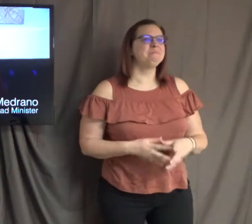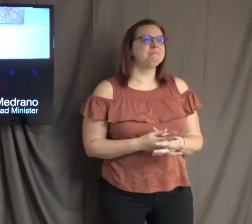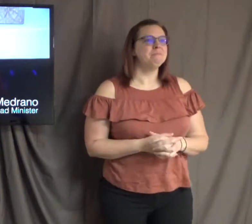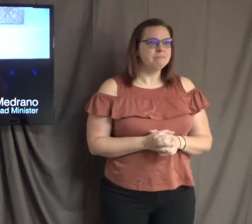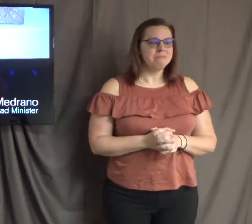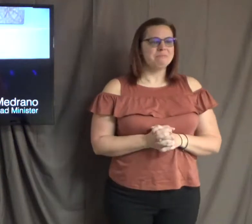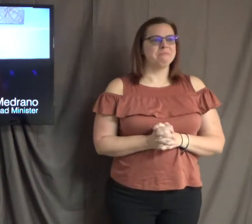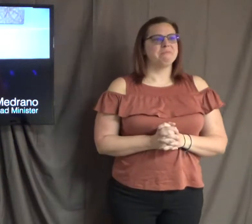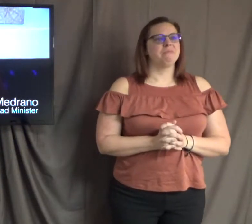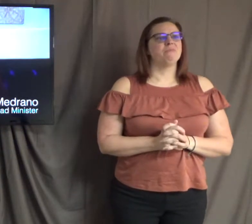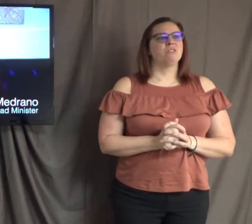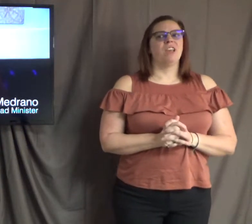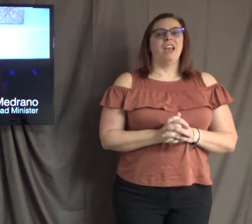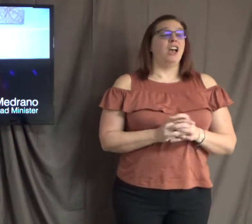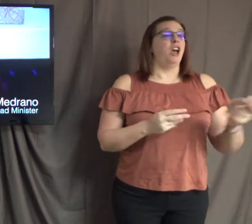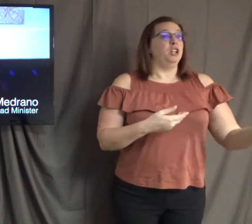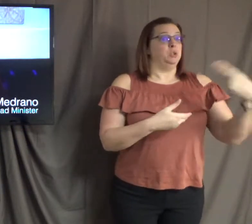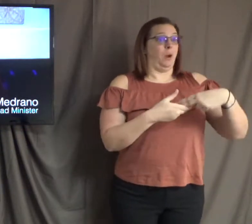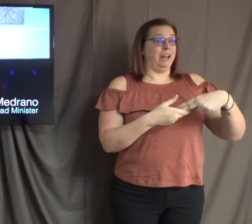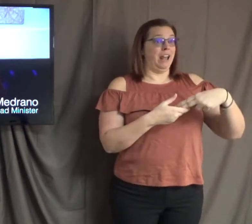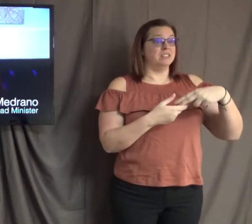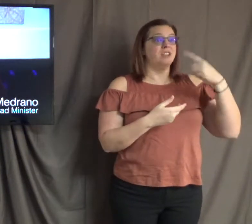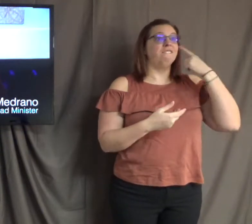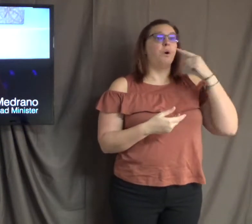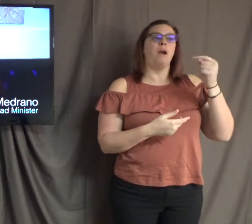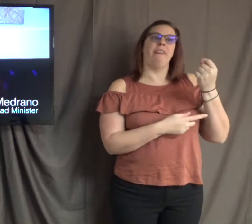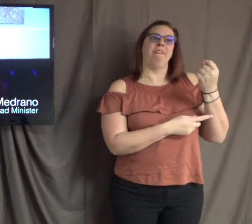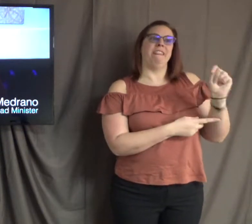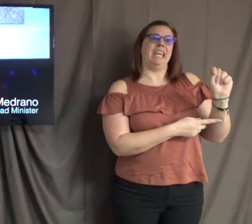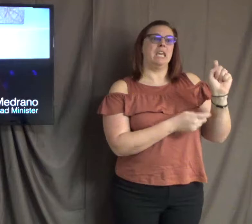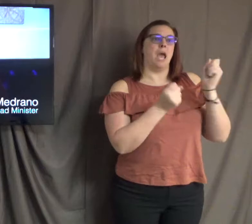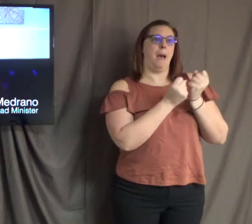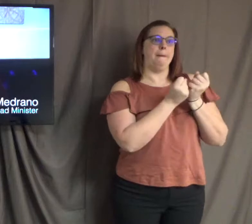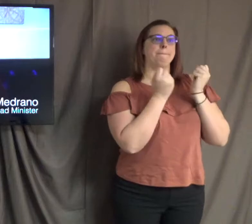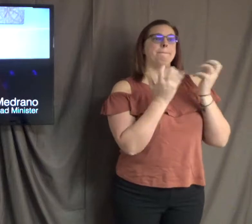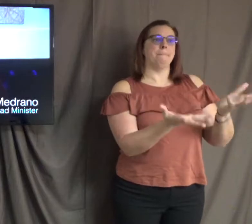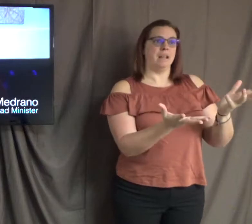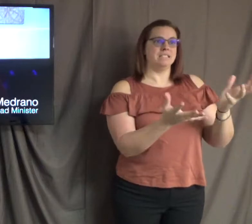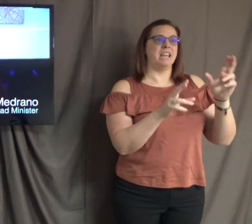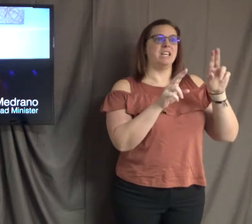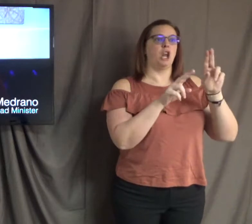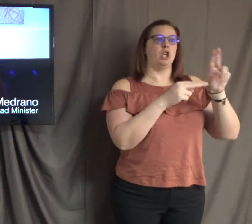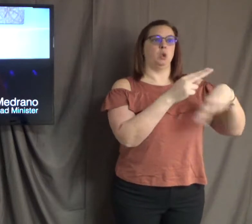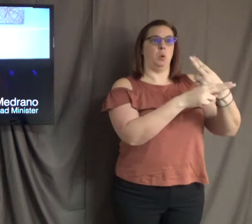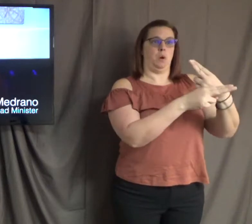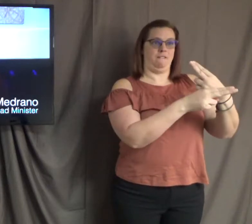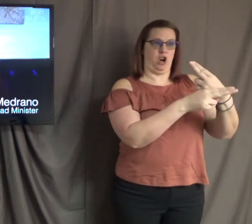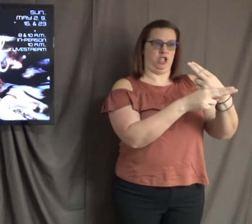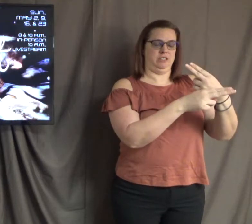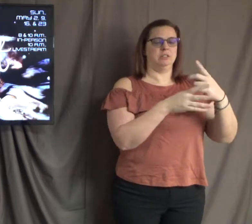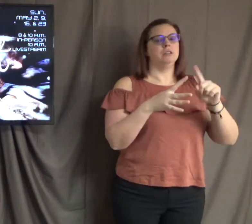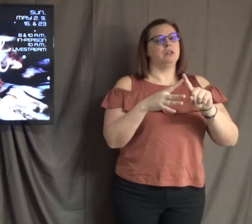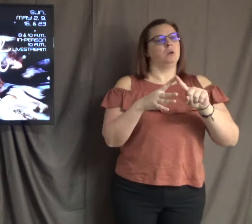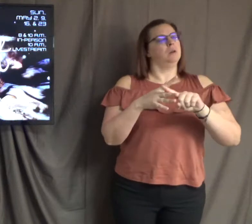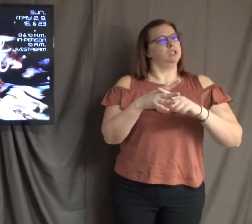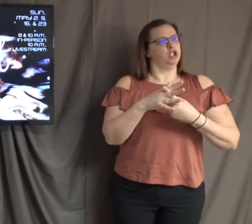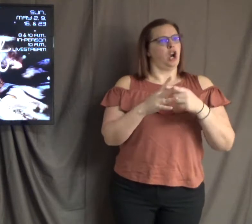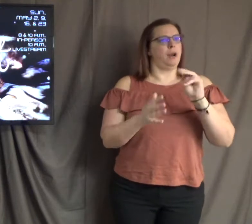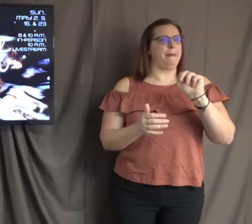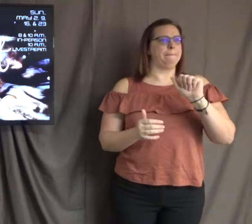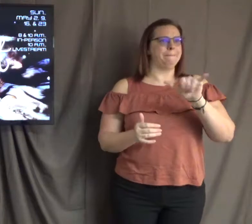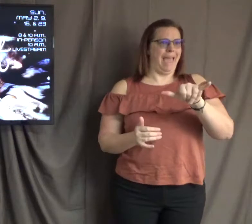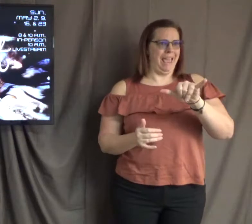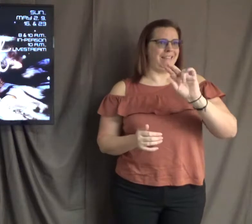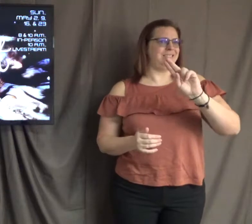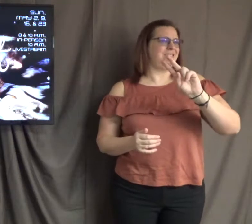Join us for The Abundant Universe, a wonderful Sunday morning series beginning on May 2nd. Yeah, abundance